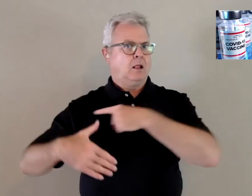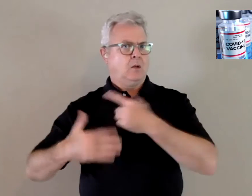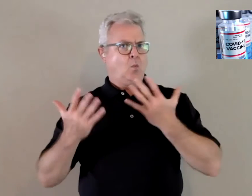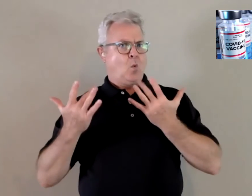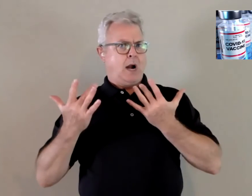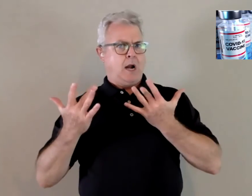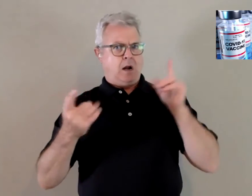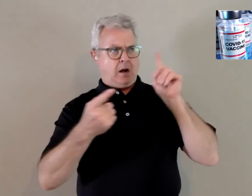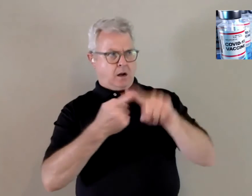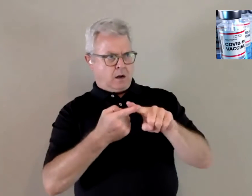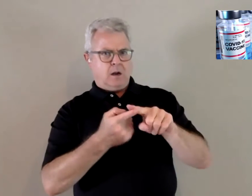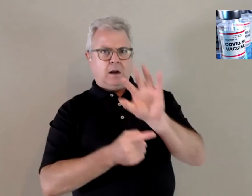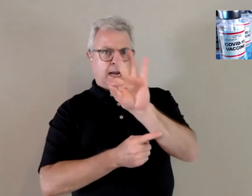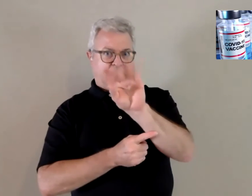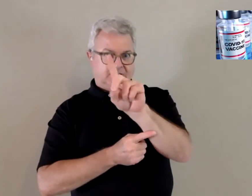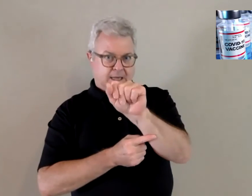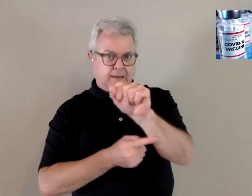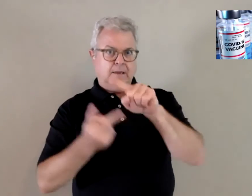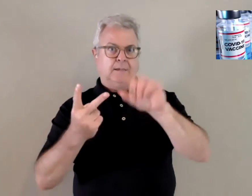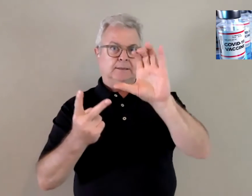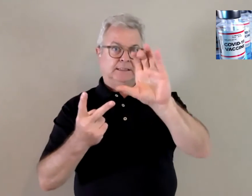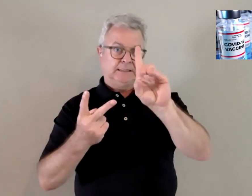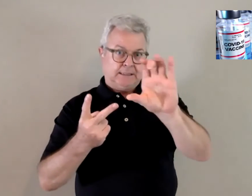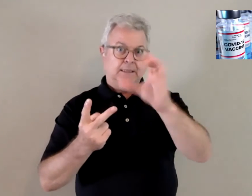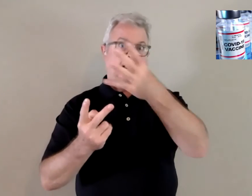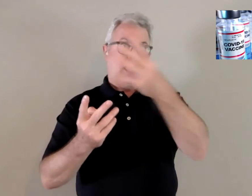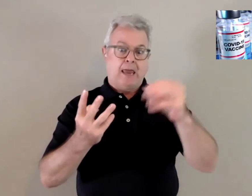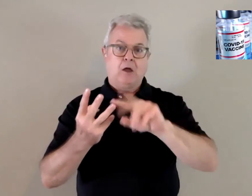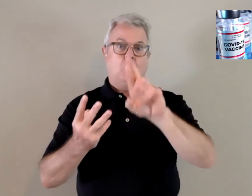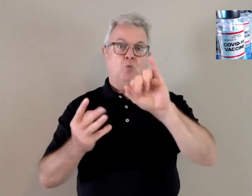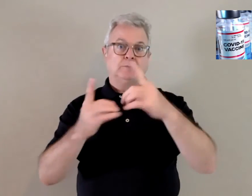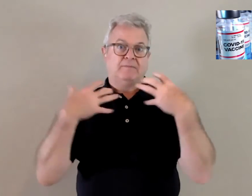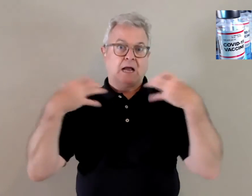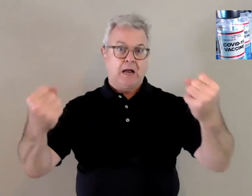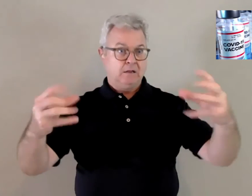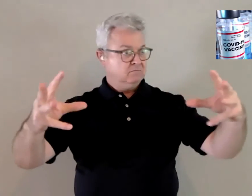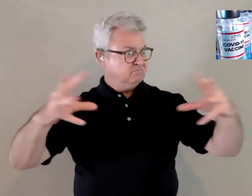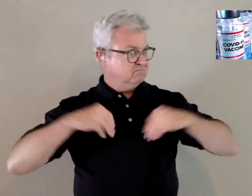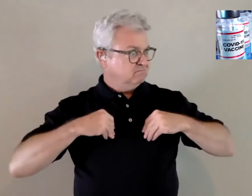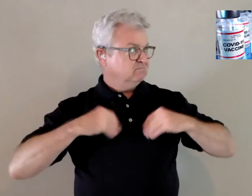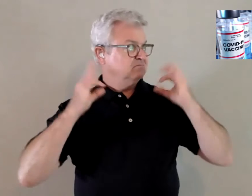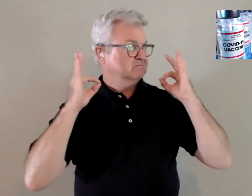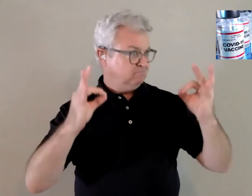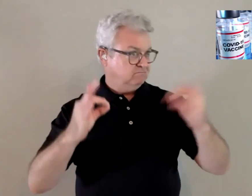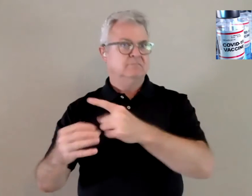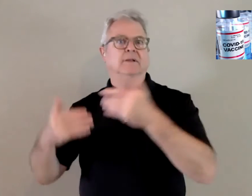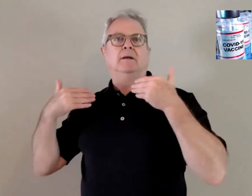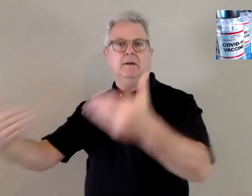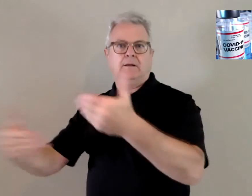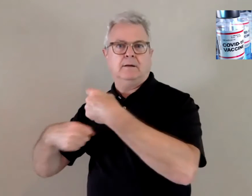So Pfizer has not started producing the vaccine for children yet. They are waiting for the FDA and the CDC to accept